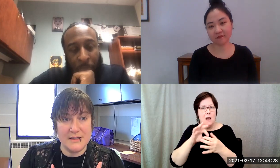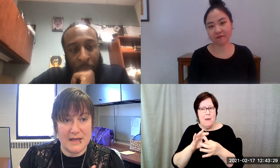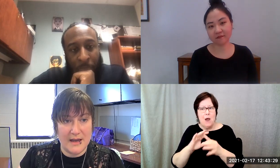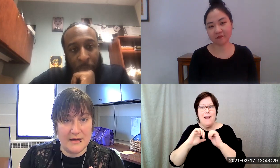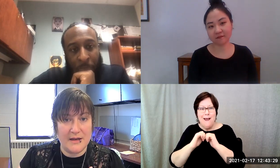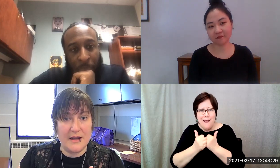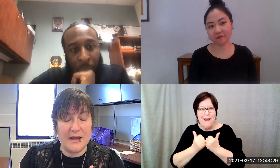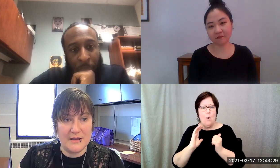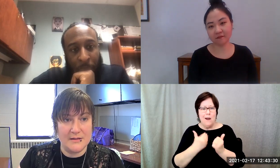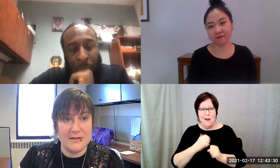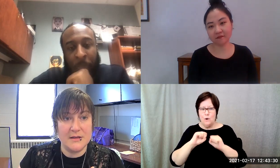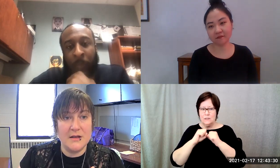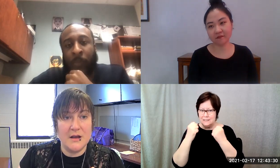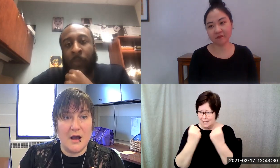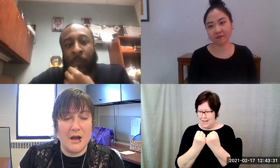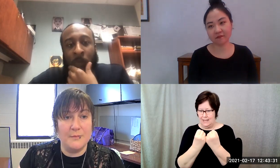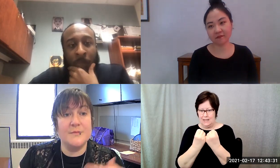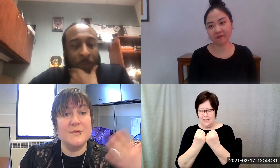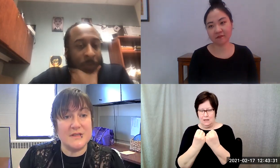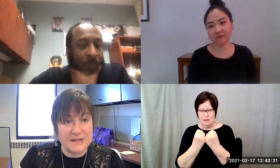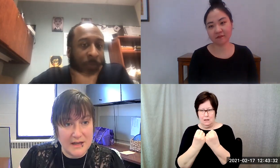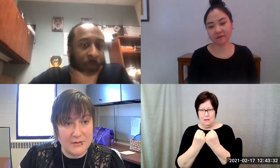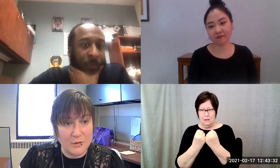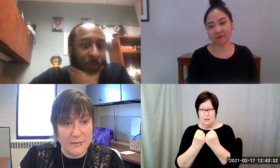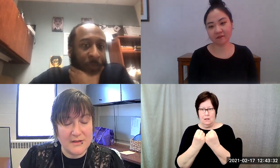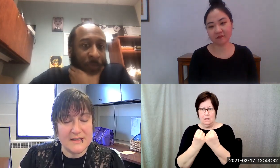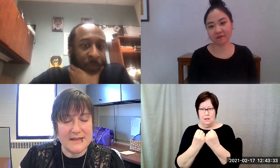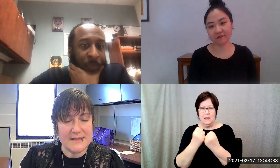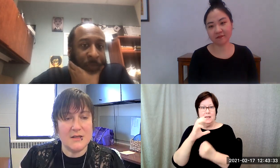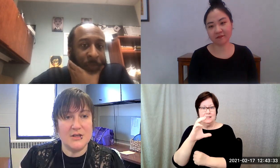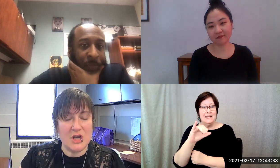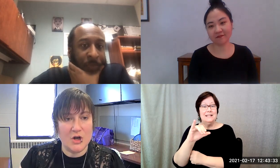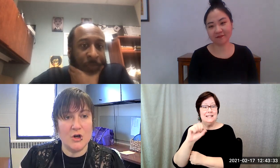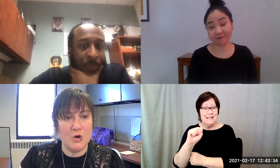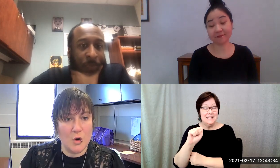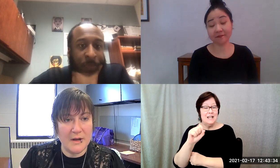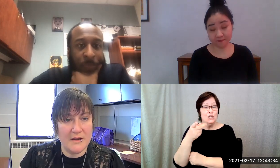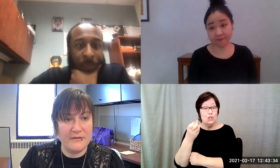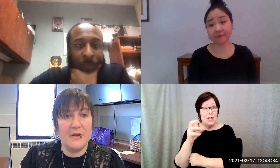our society is cisgender